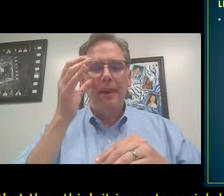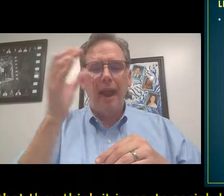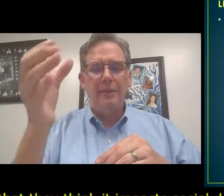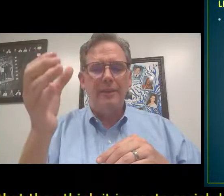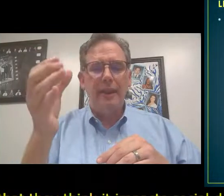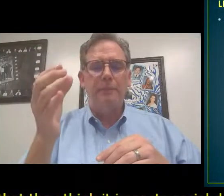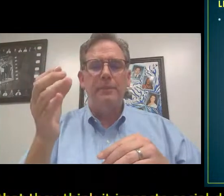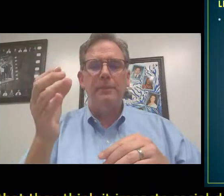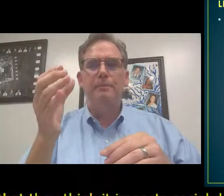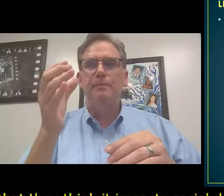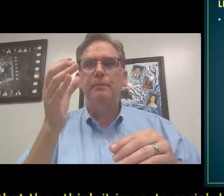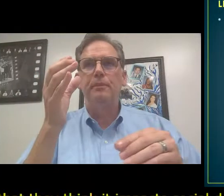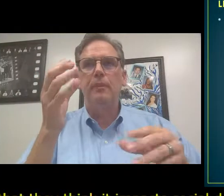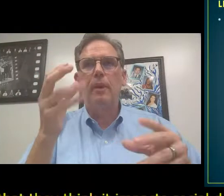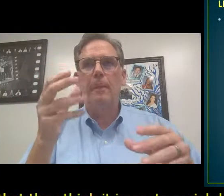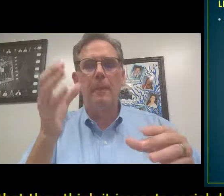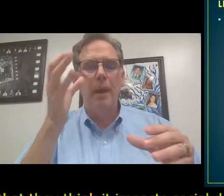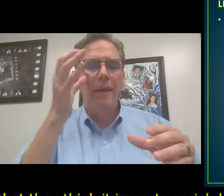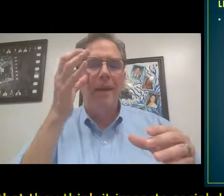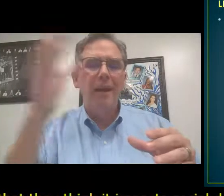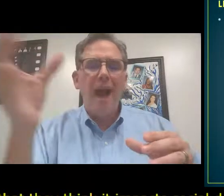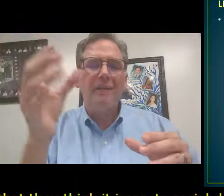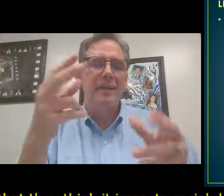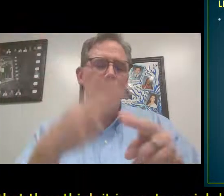peers who are at the same level.